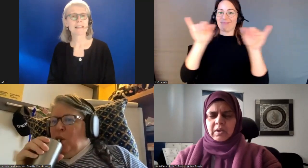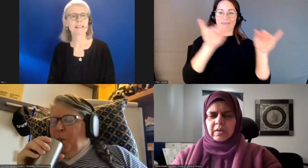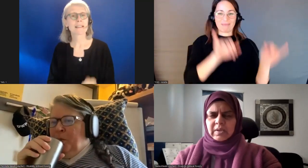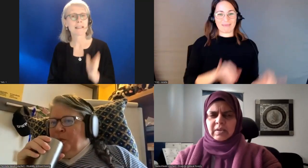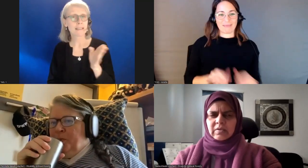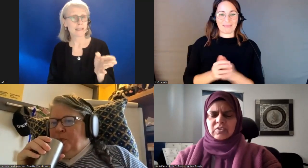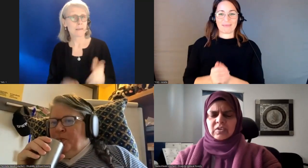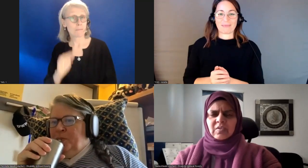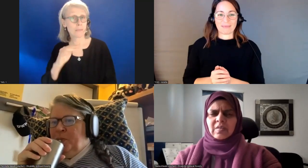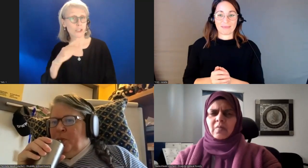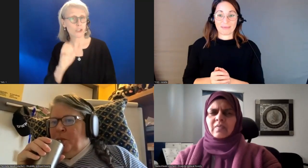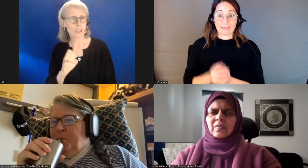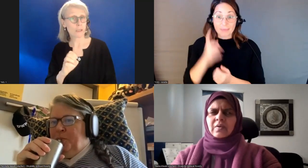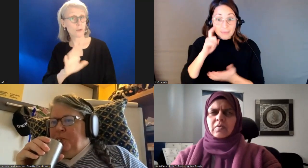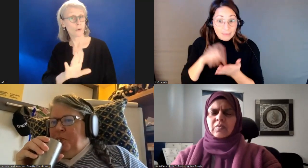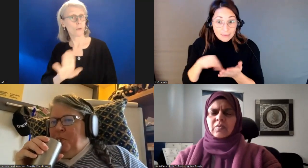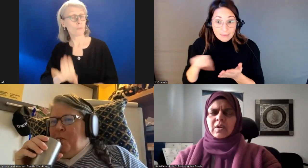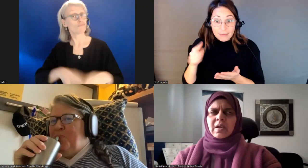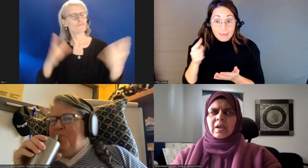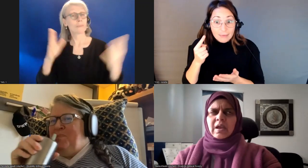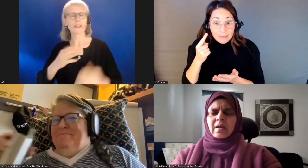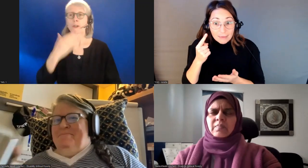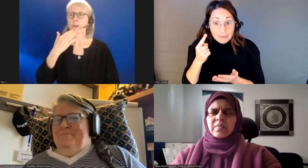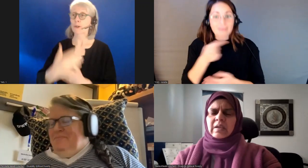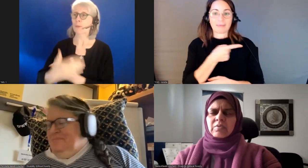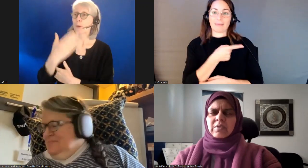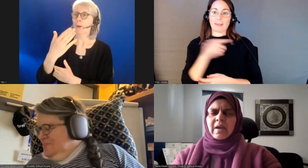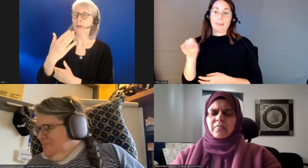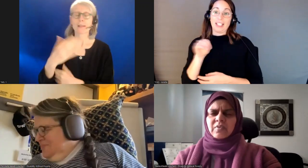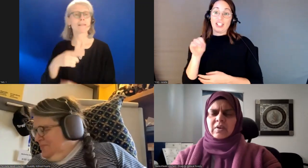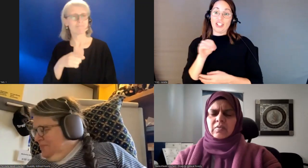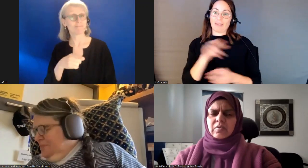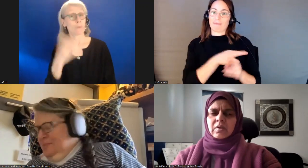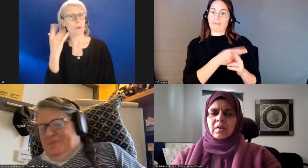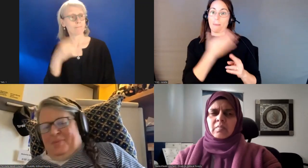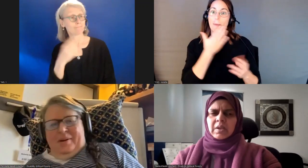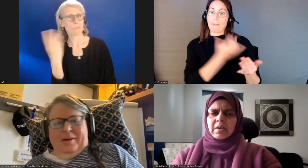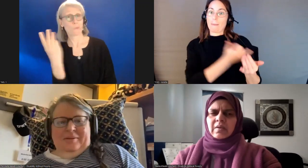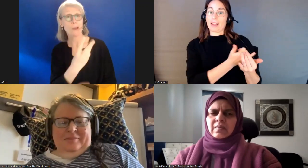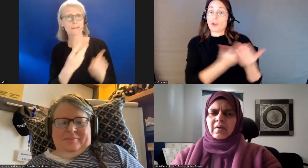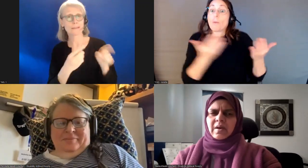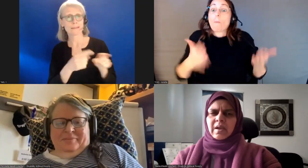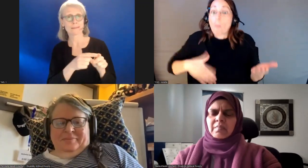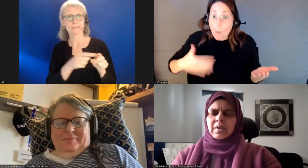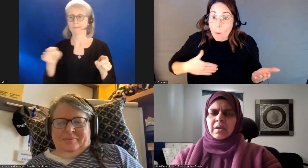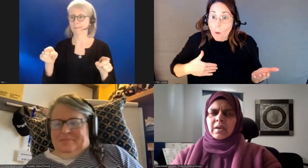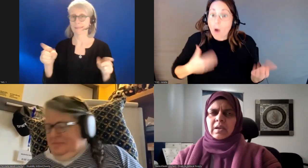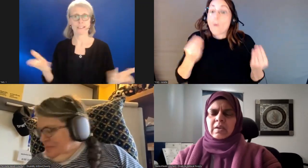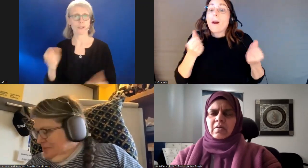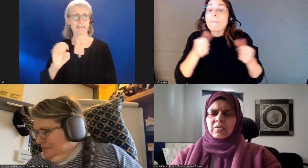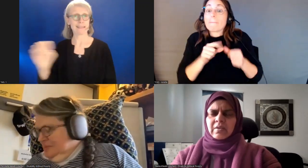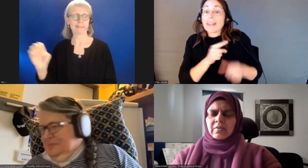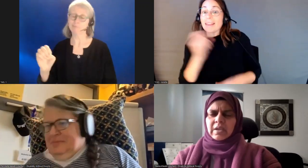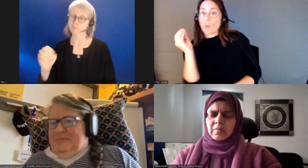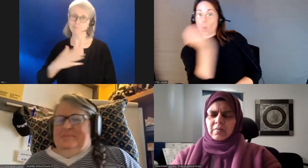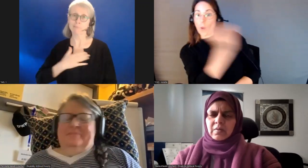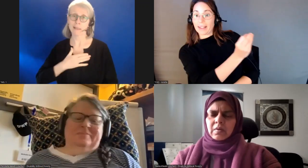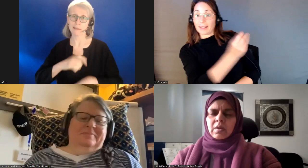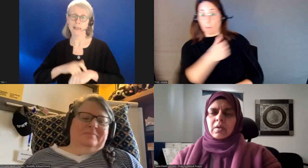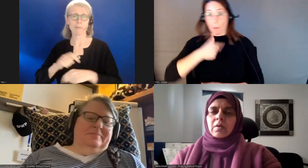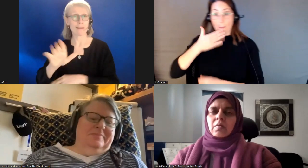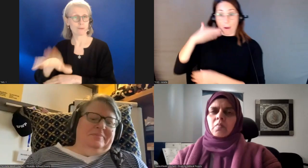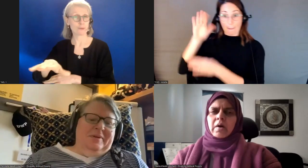good morning because she's on the West Coast, and I'm saying good afternoon because I'm in